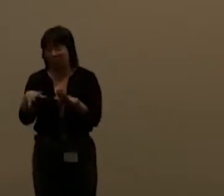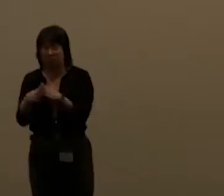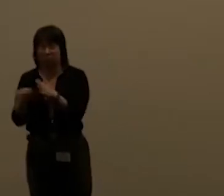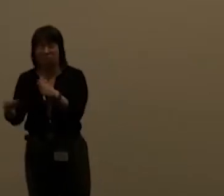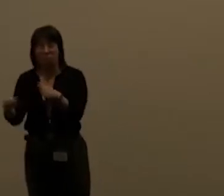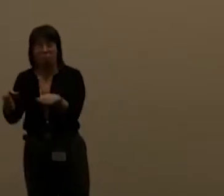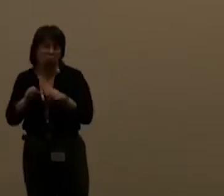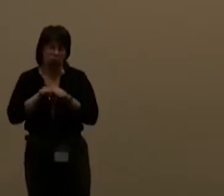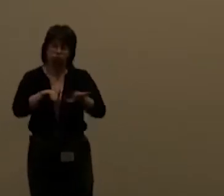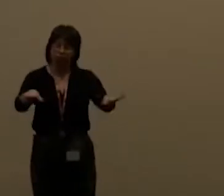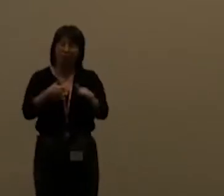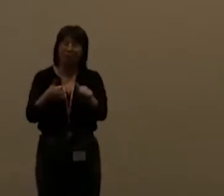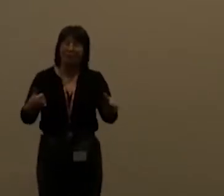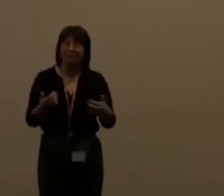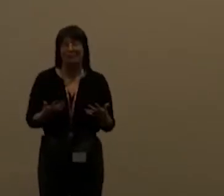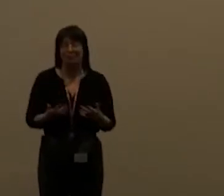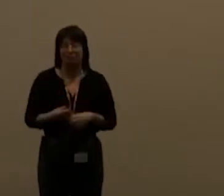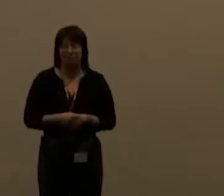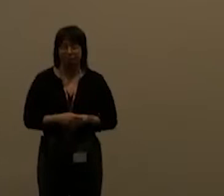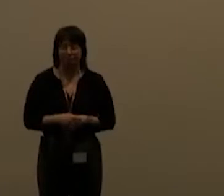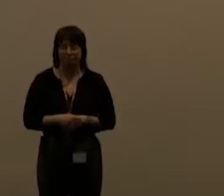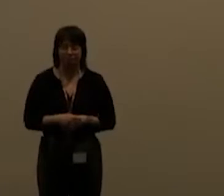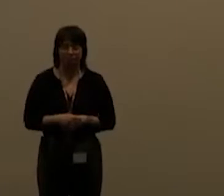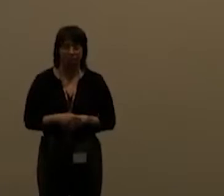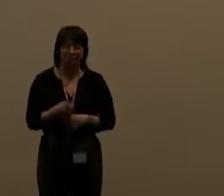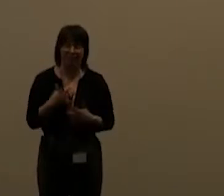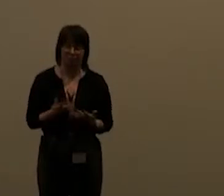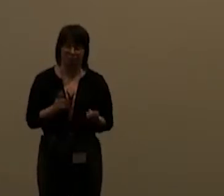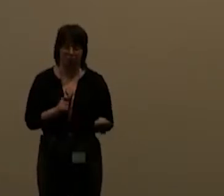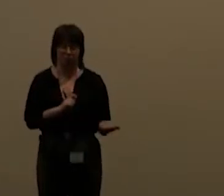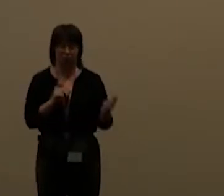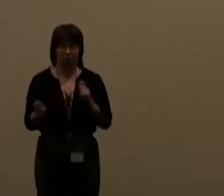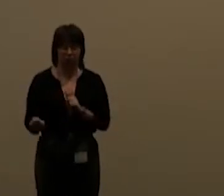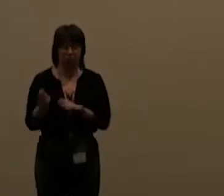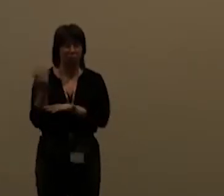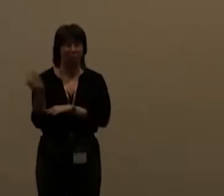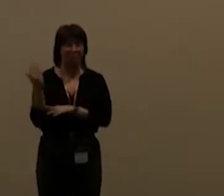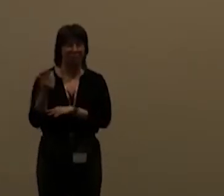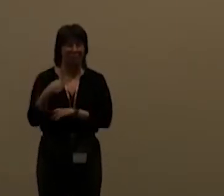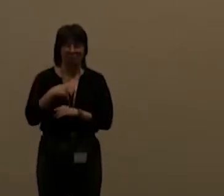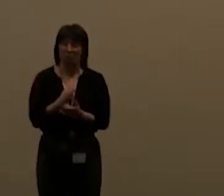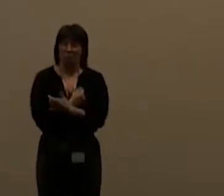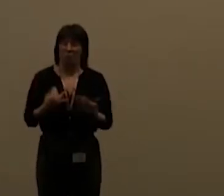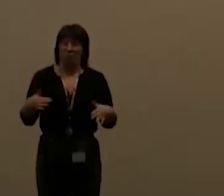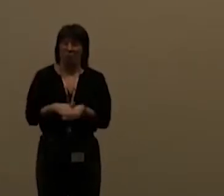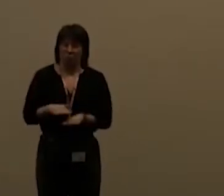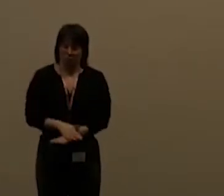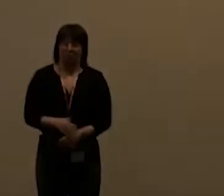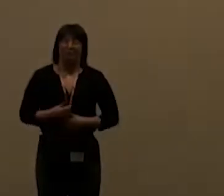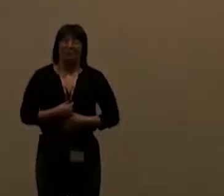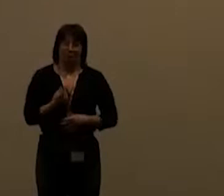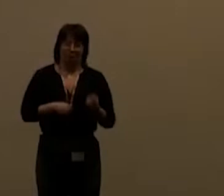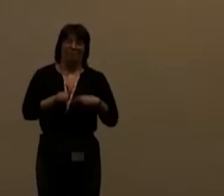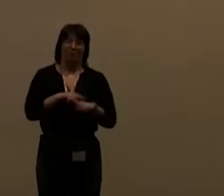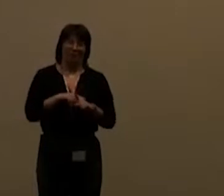org-wide. So lots we can do there. Now let's switch back to the presentation because I have a lot to cover, and I'll come back